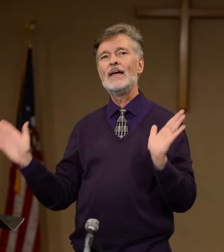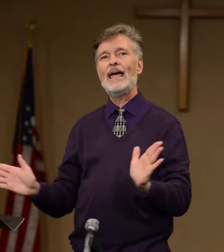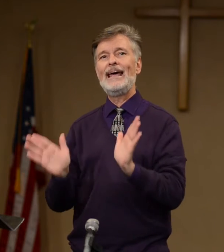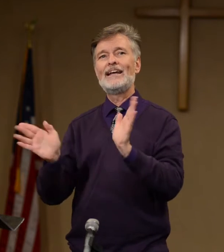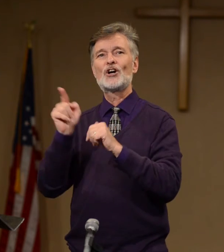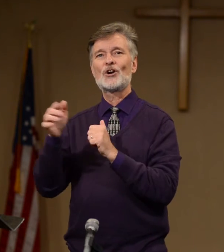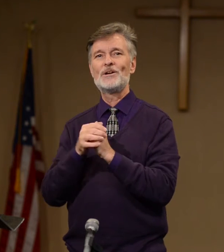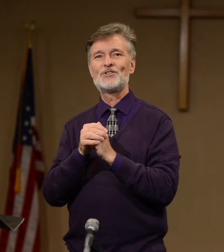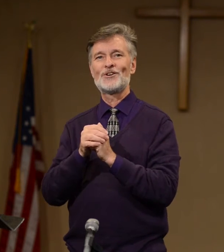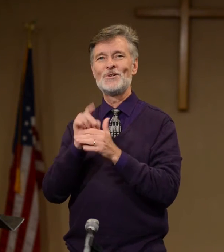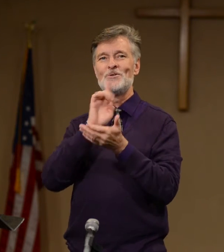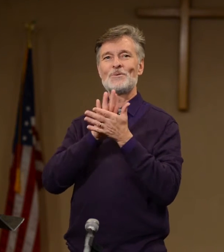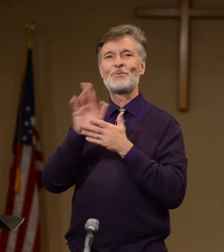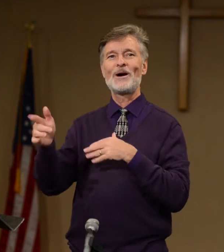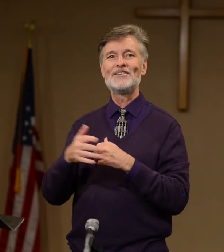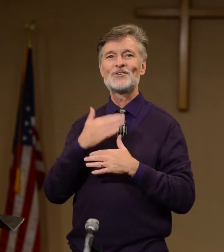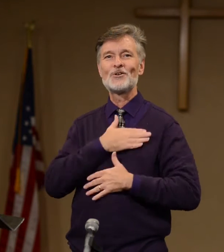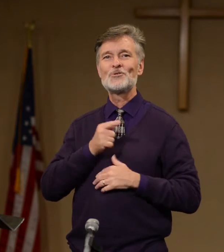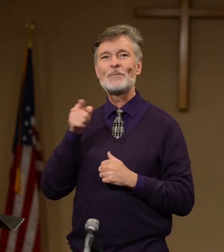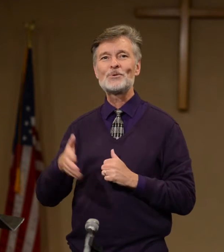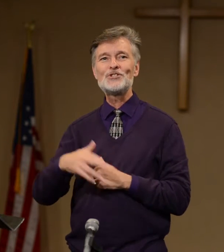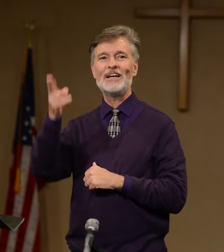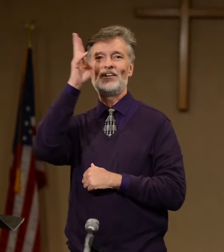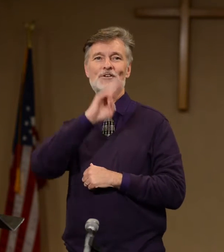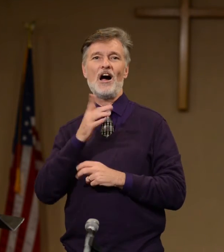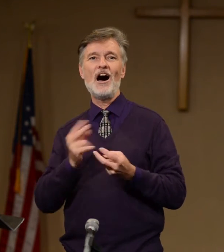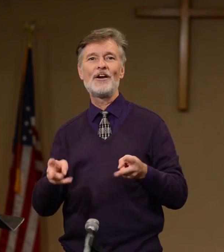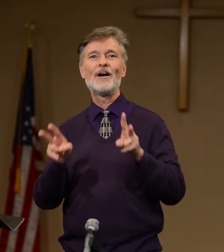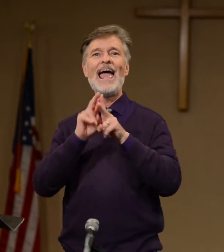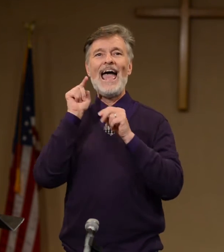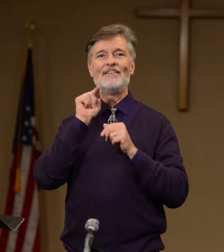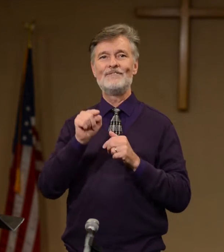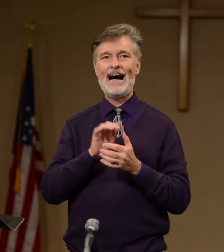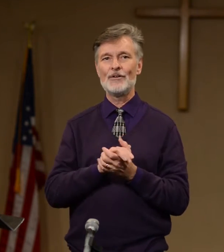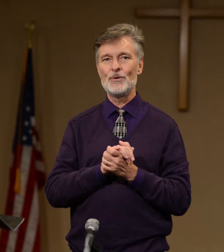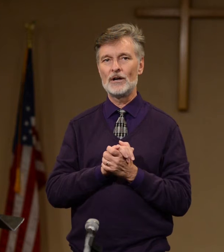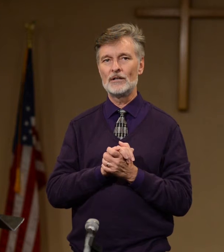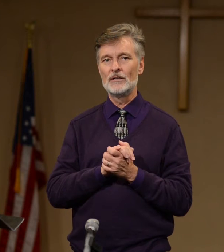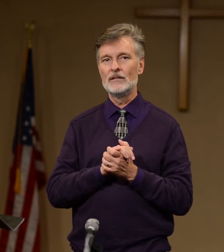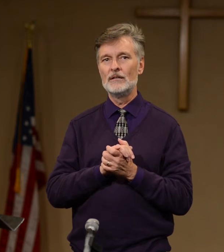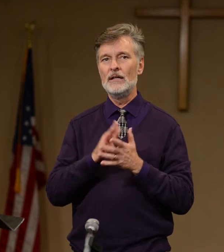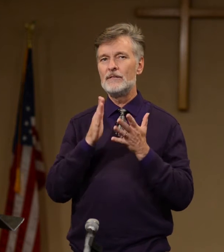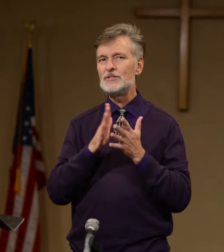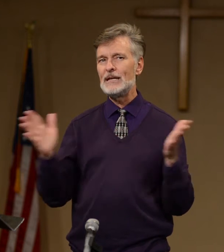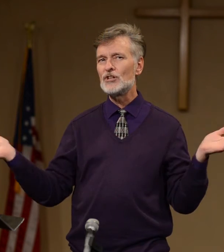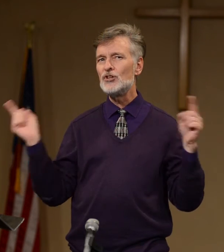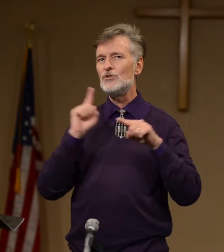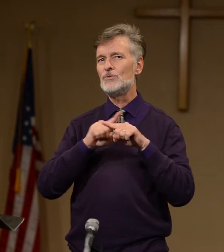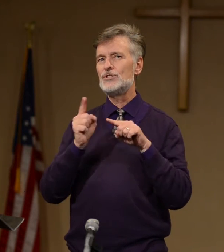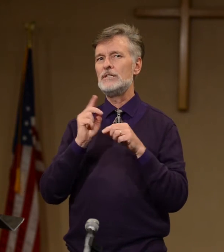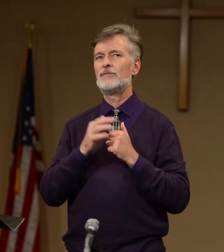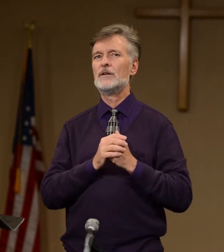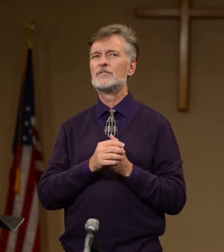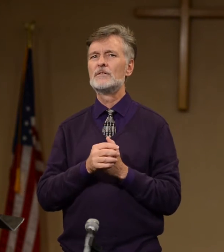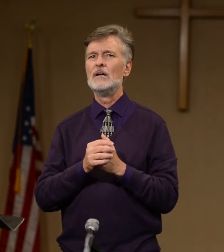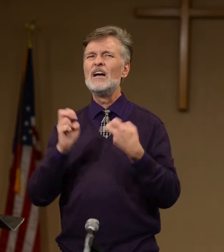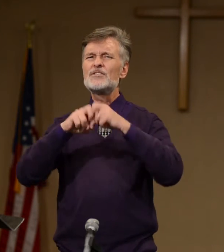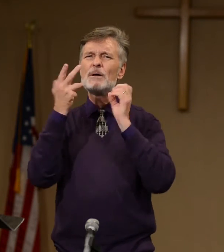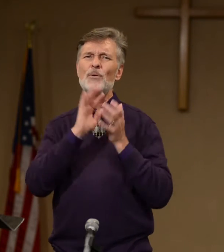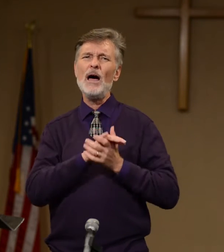and encourage her, to praise her, to appreciate her, to honor and value her. This makes a huge difference. Because the problem